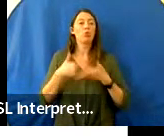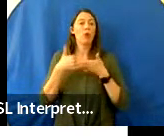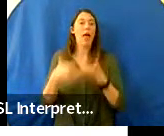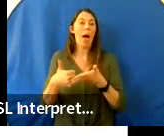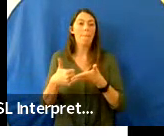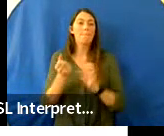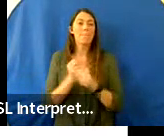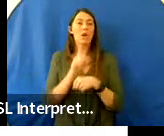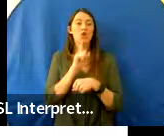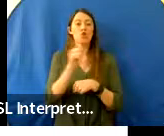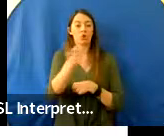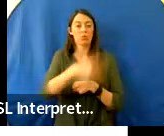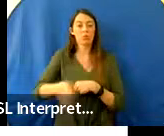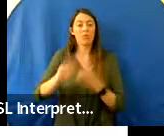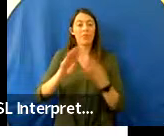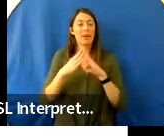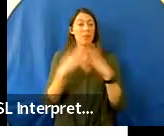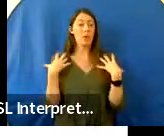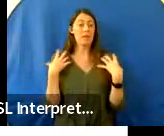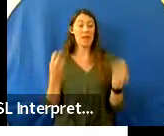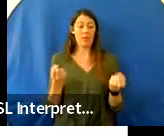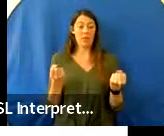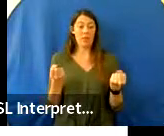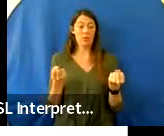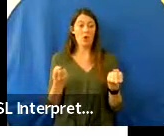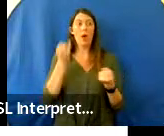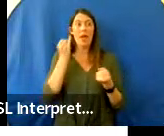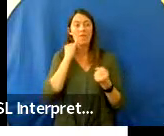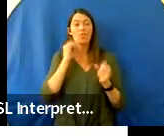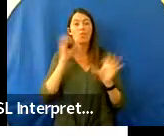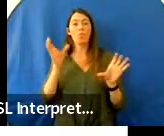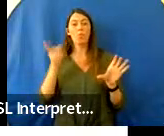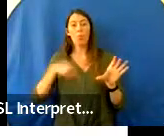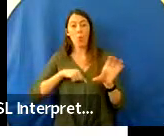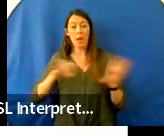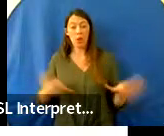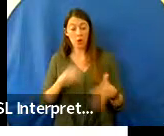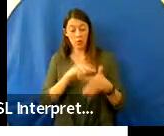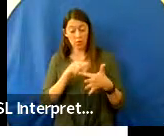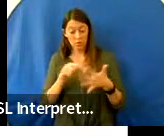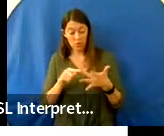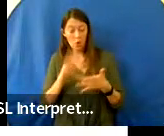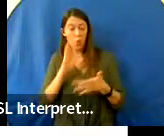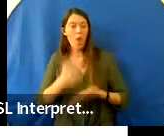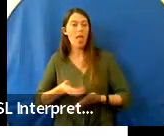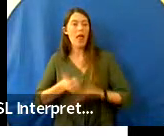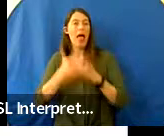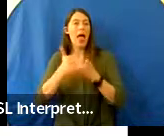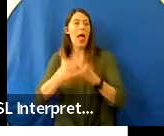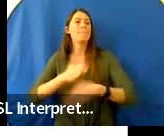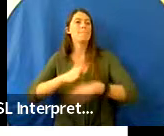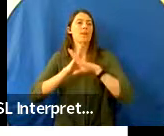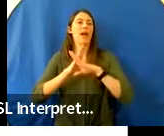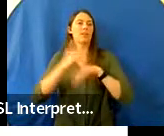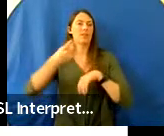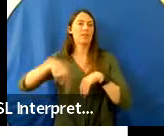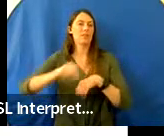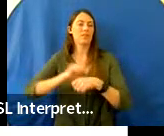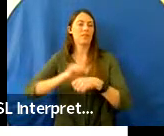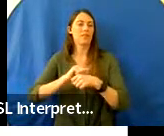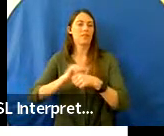healthy? And what are they? And I think that there's going to continue to be a need for that for some time. And there still is with